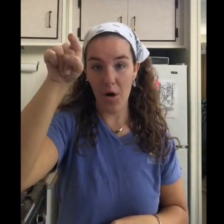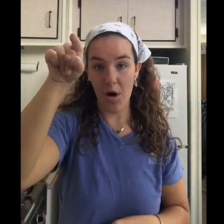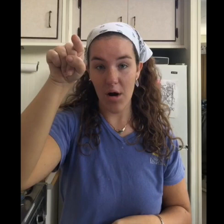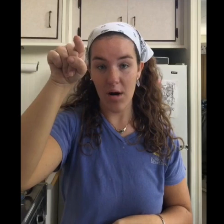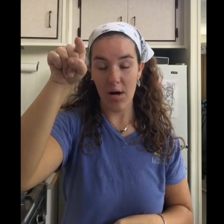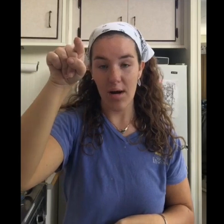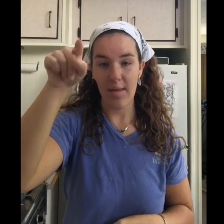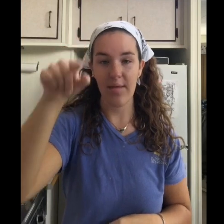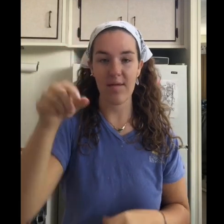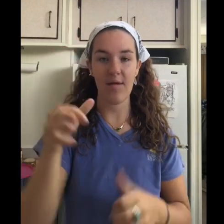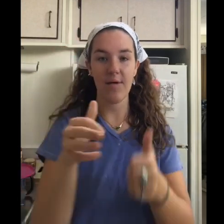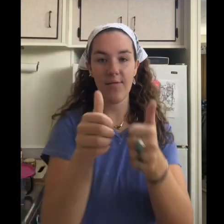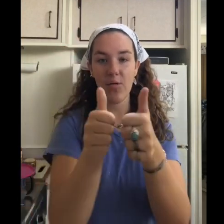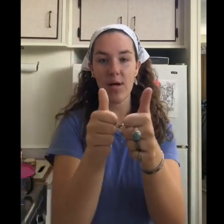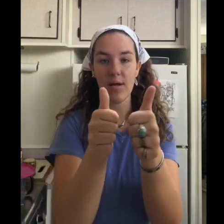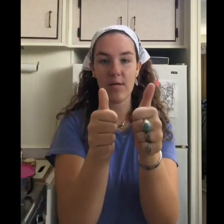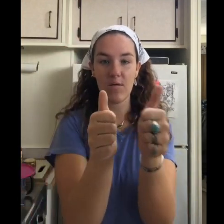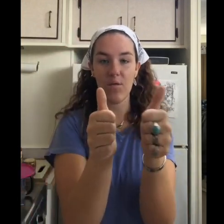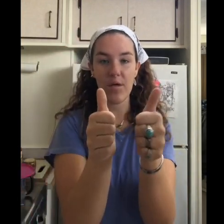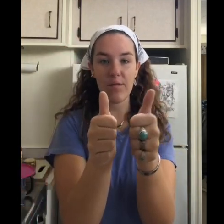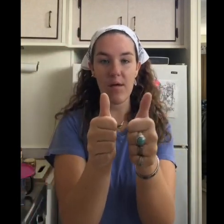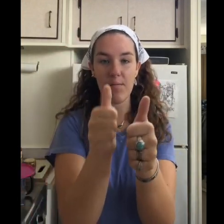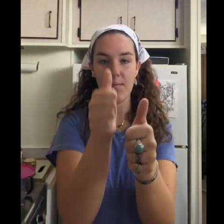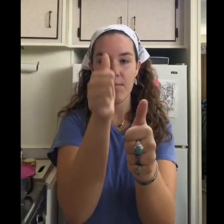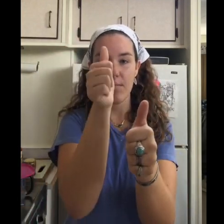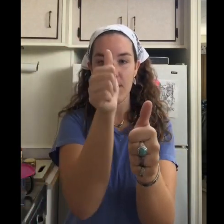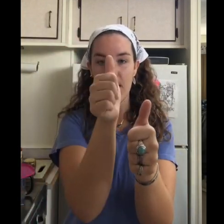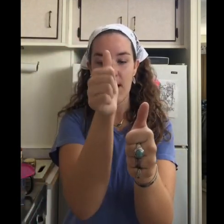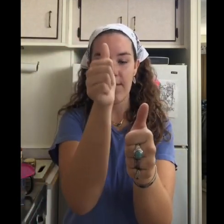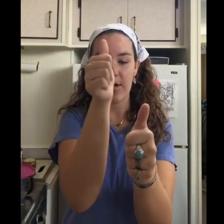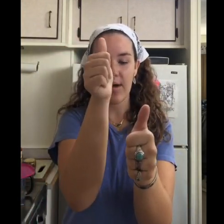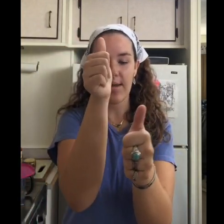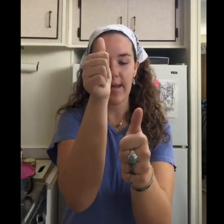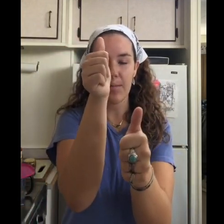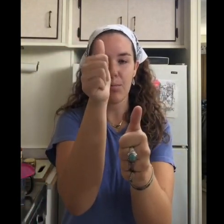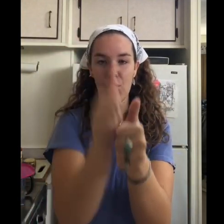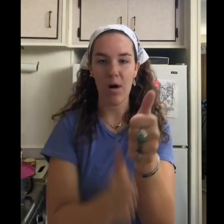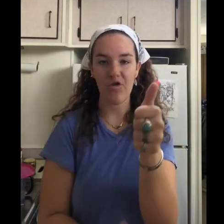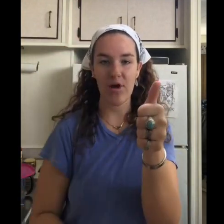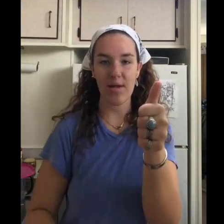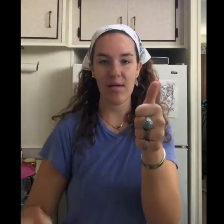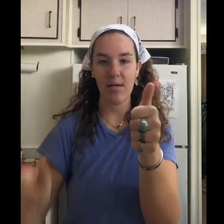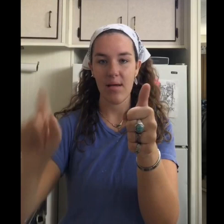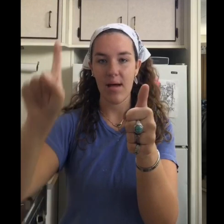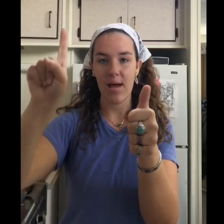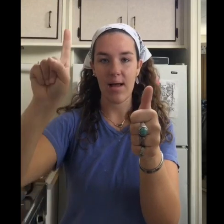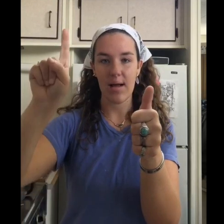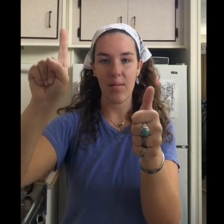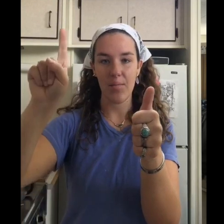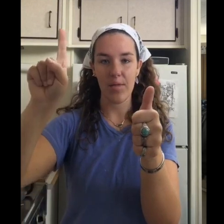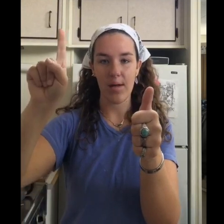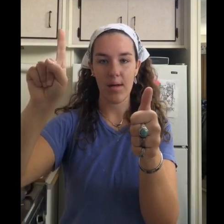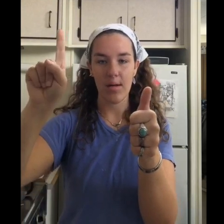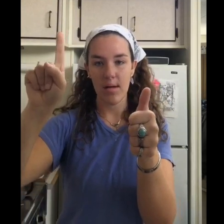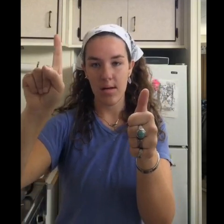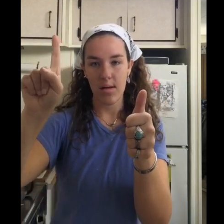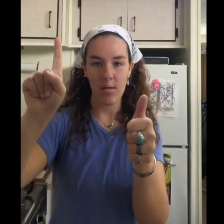for, and then the sign for everyone is 2 thumbs up, and then you kind of like brush it and come up with a